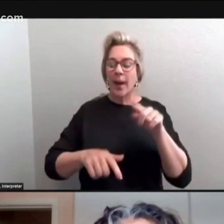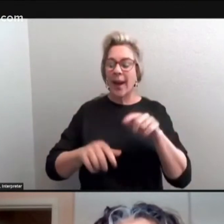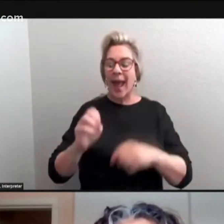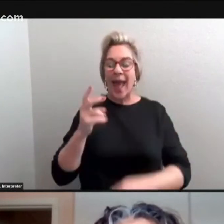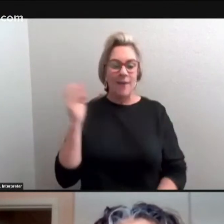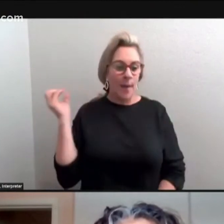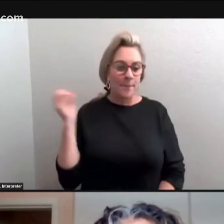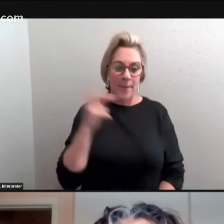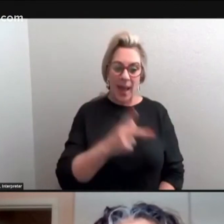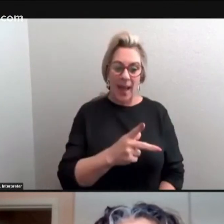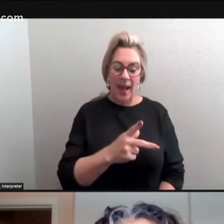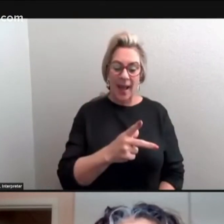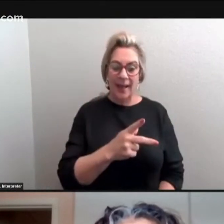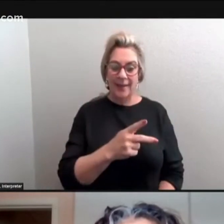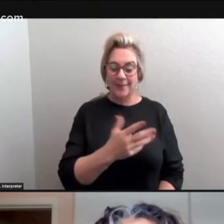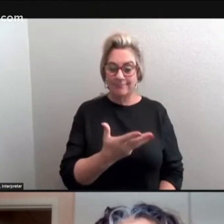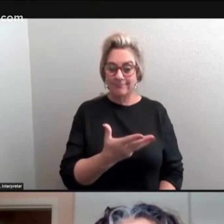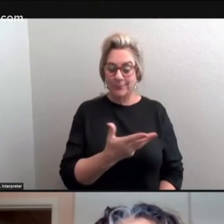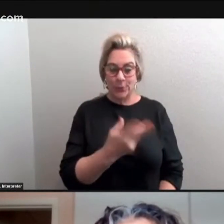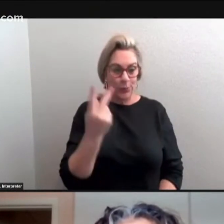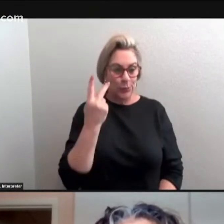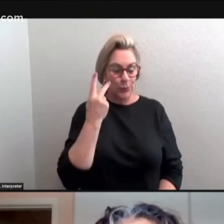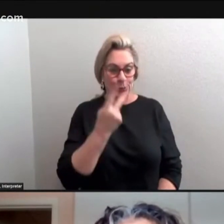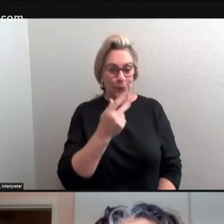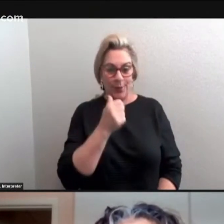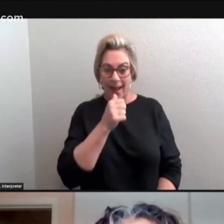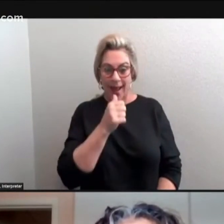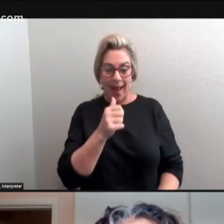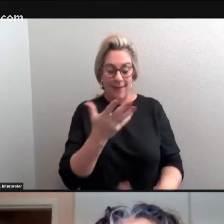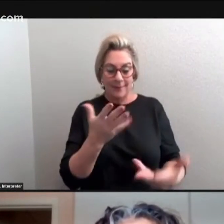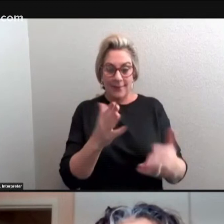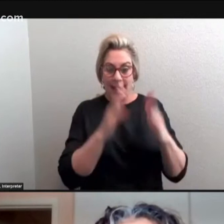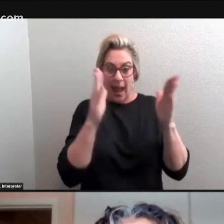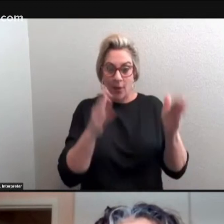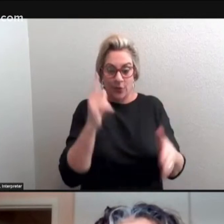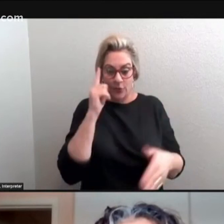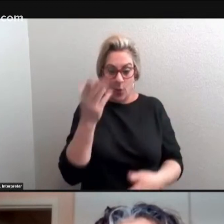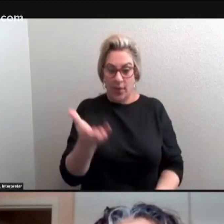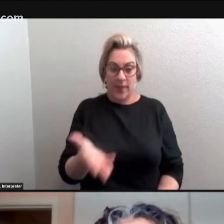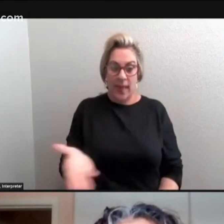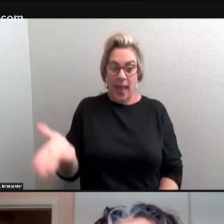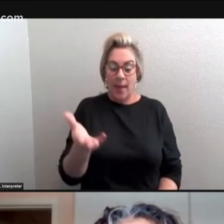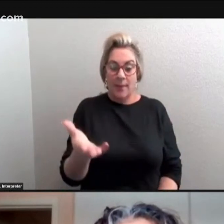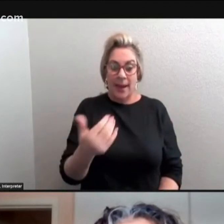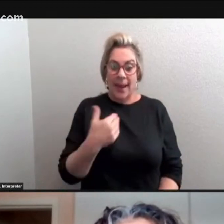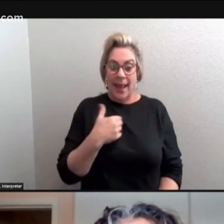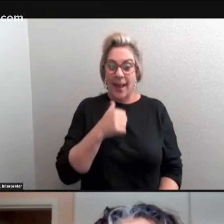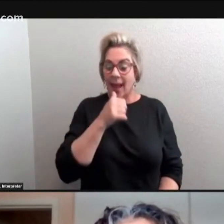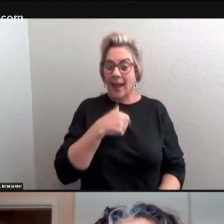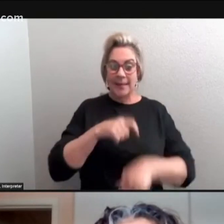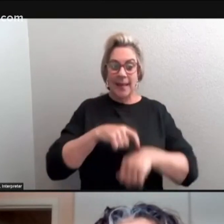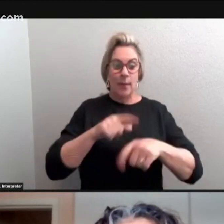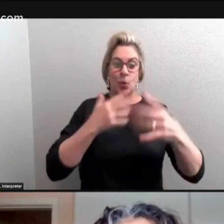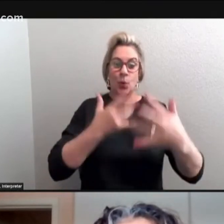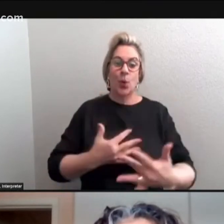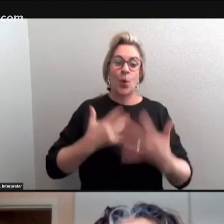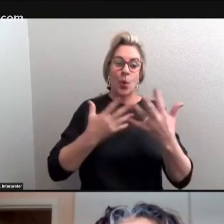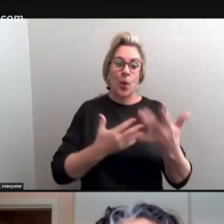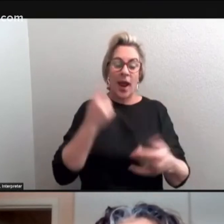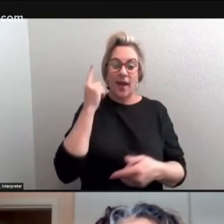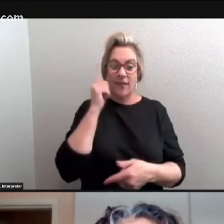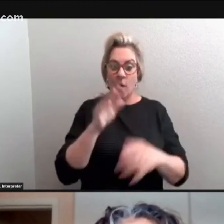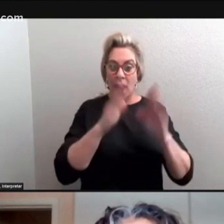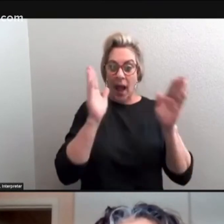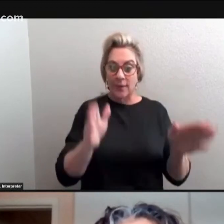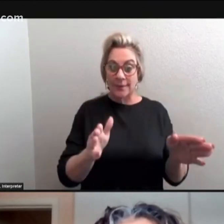that was evident shortly afterward that there just wasn't going to be housing for them, and they didn't have time to wait around for it, not to mention